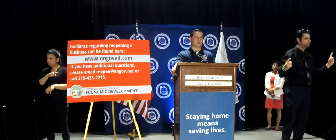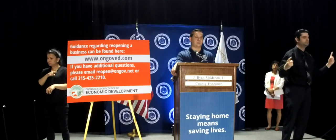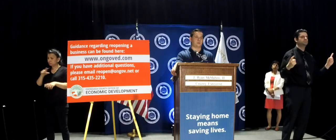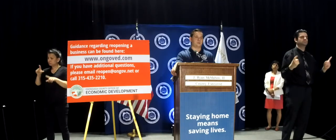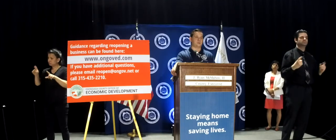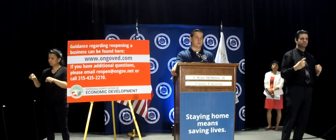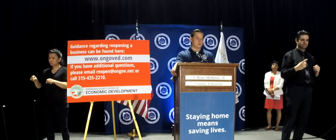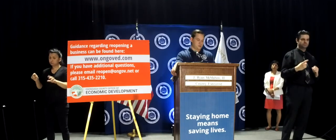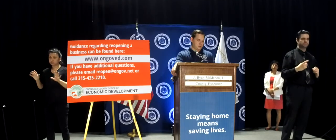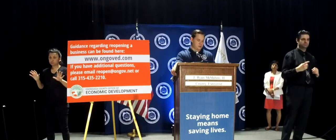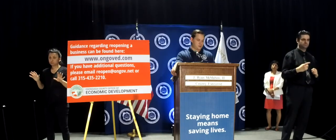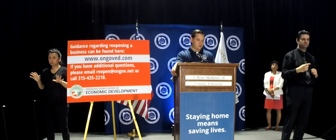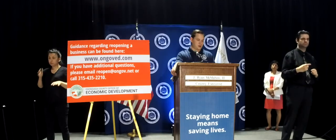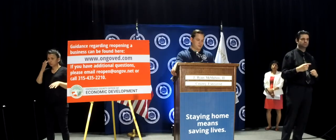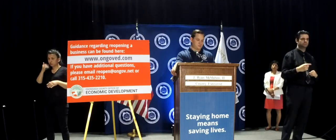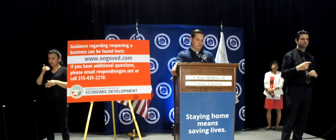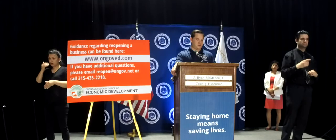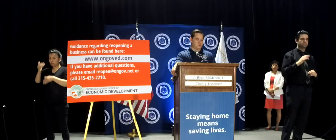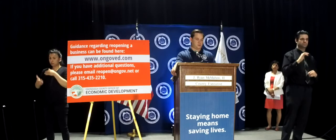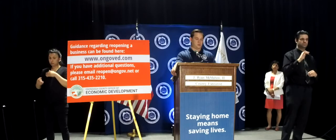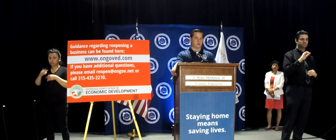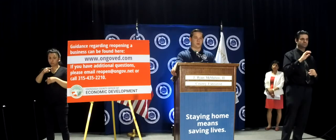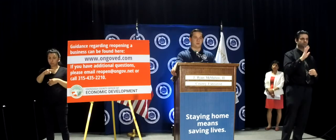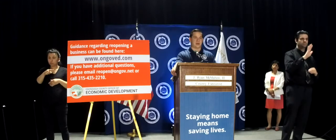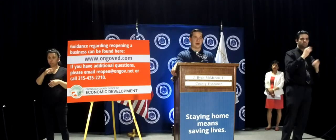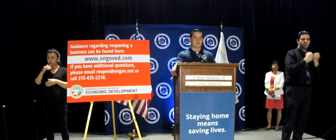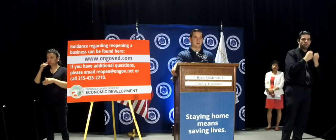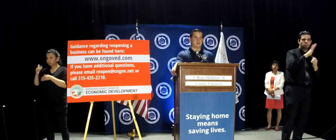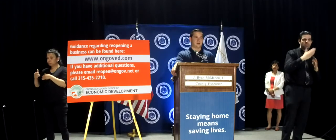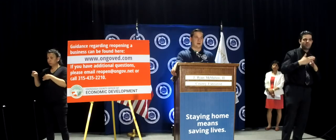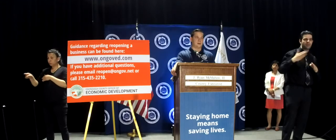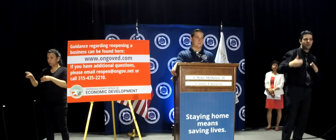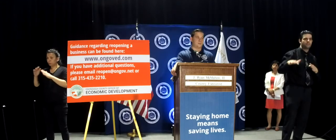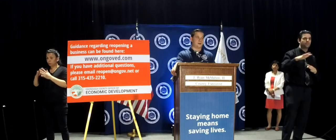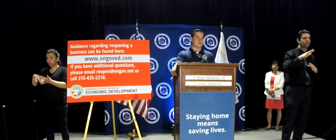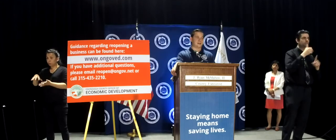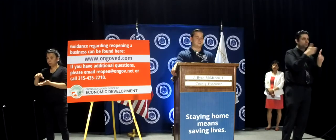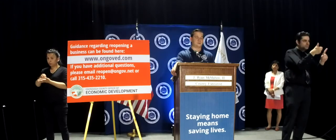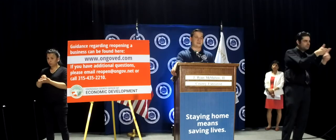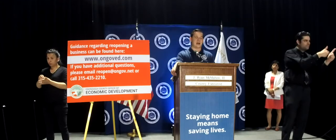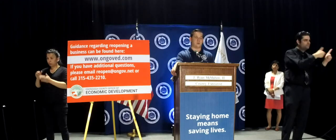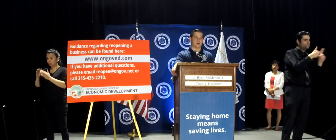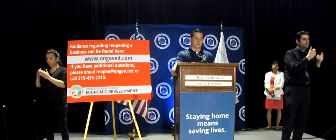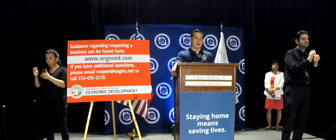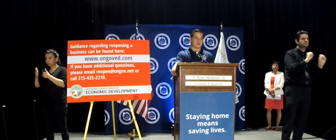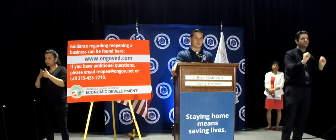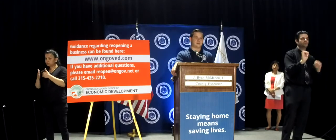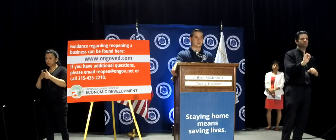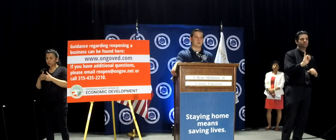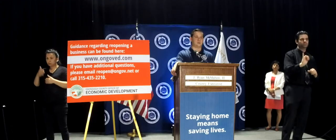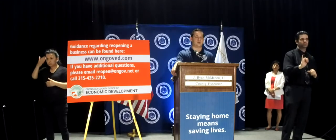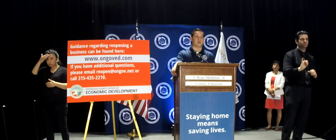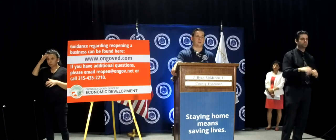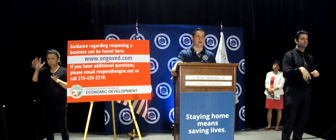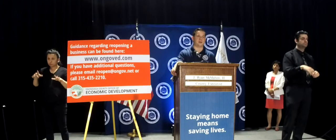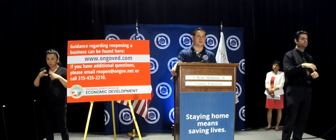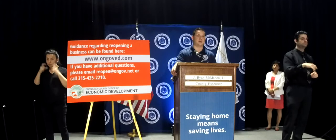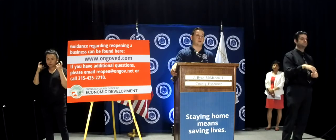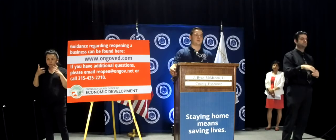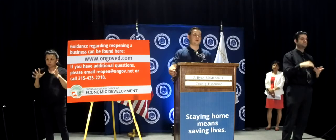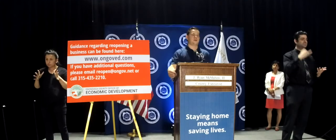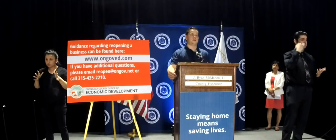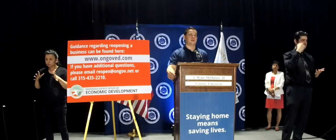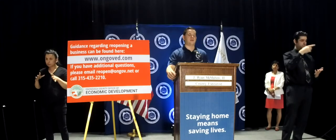your neighbors and yourself, even if you don't agree with that. Anytime someone's not wearing a mask, we hear about